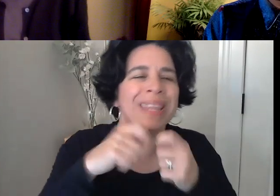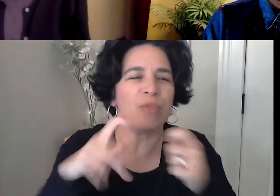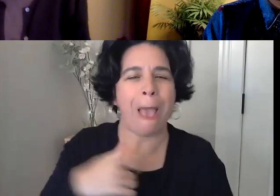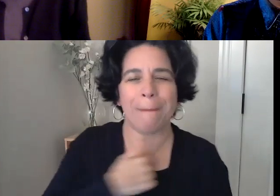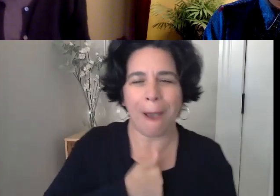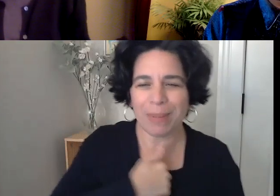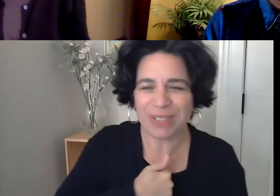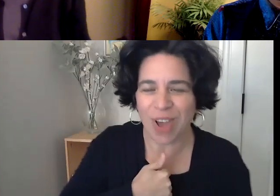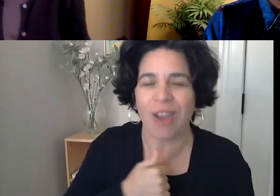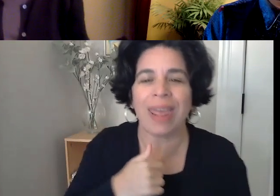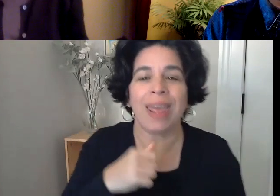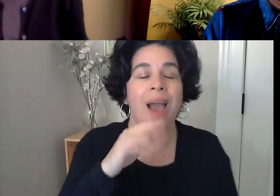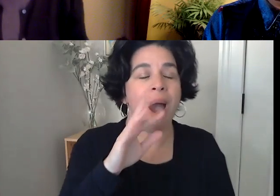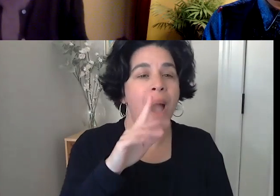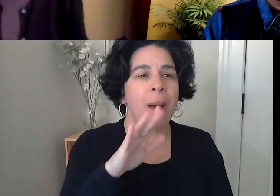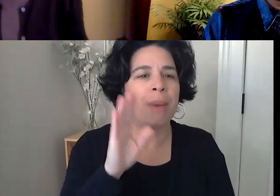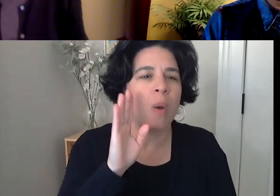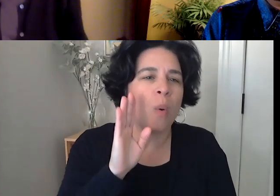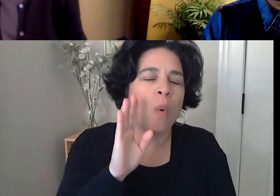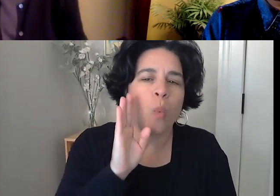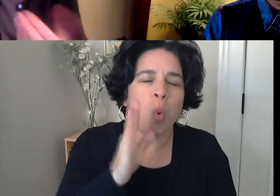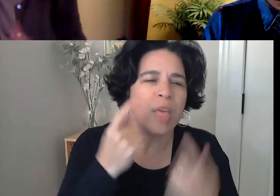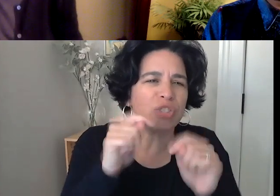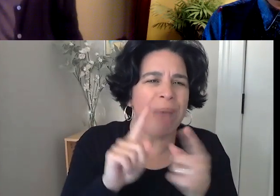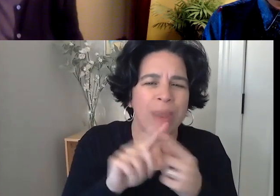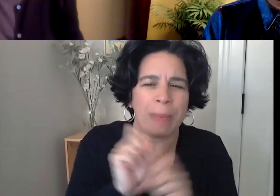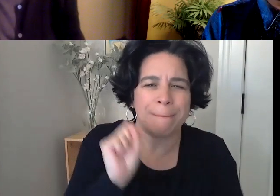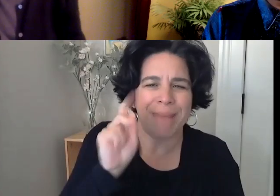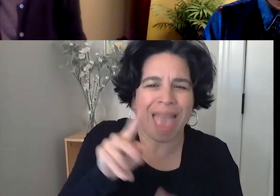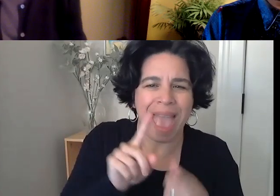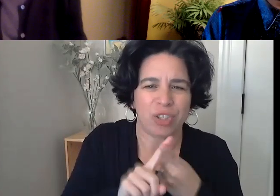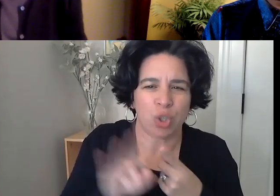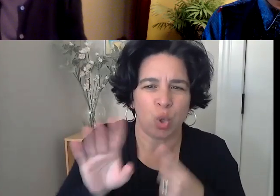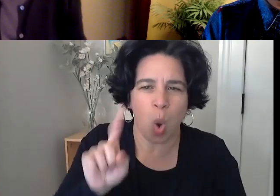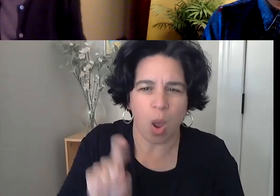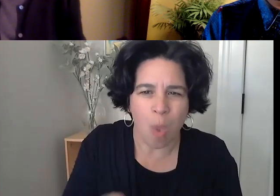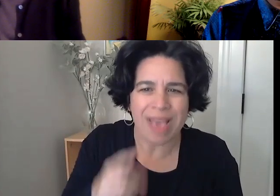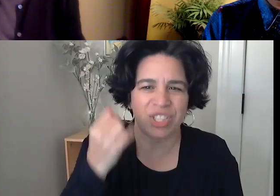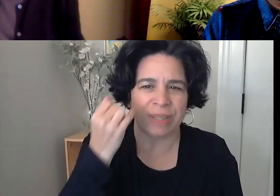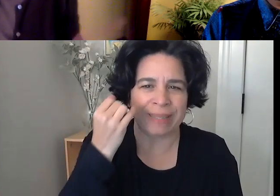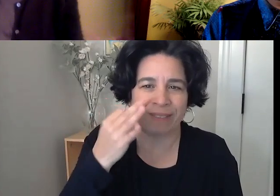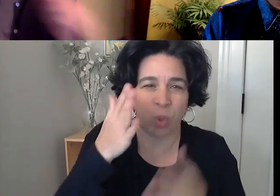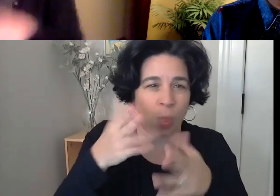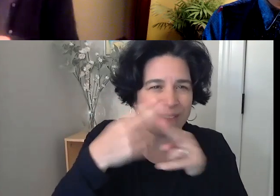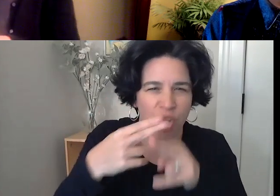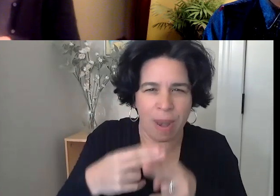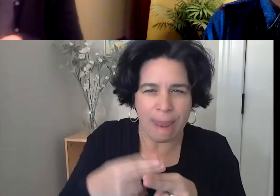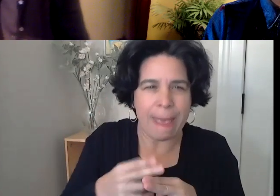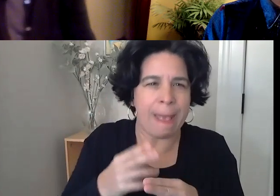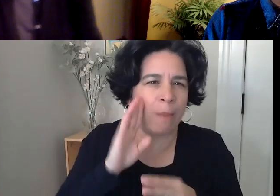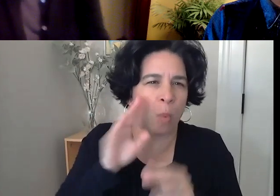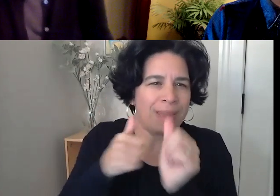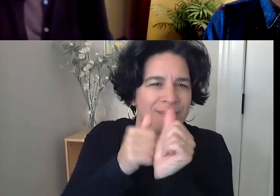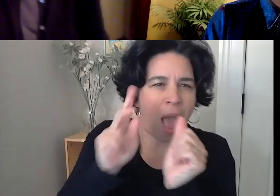sorry, we need to wrap up, but I apologize to whoever asked that question. We're going to try to send this question to